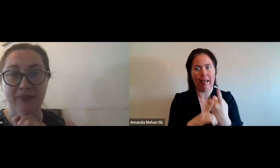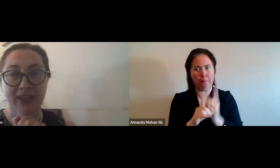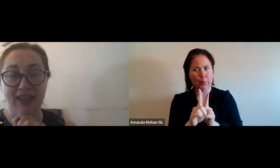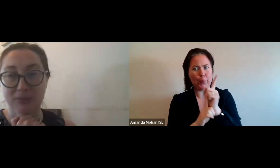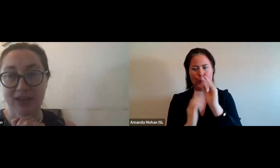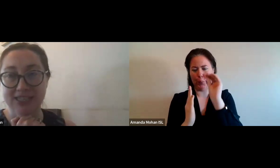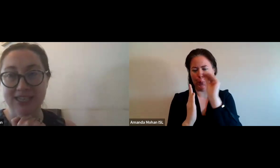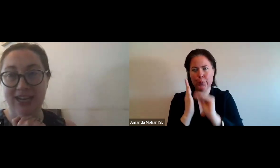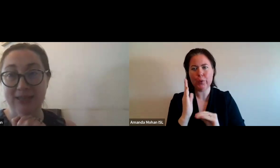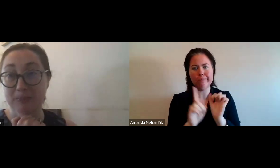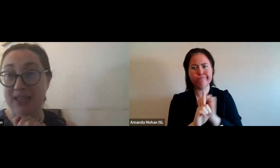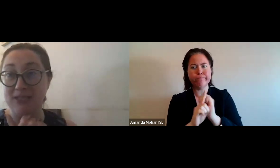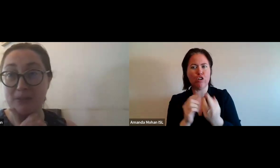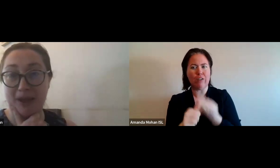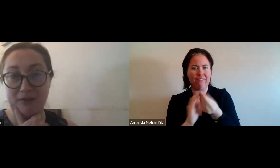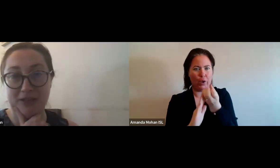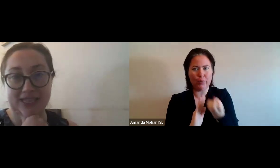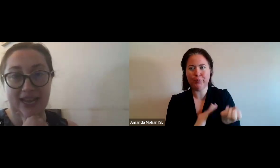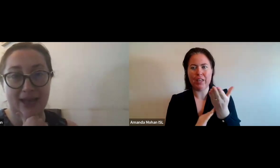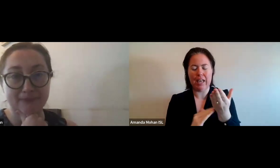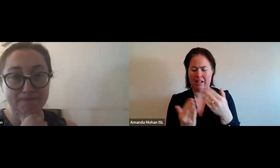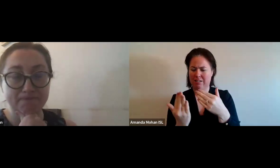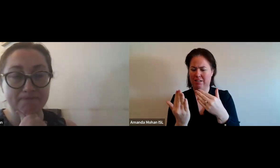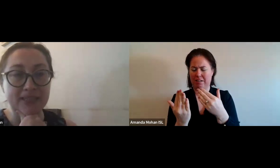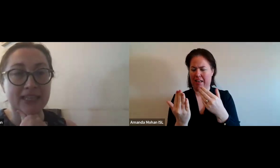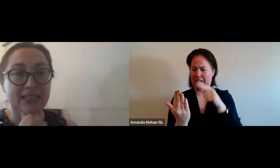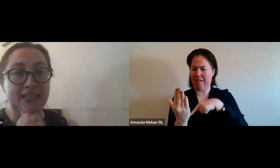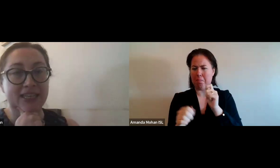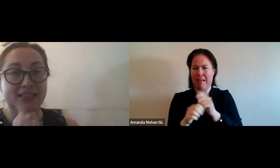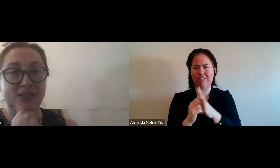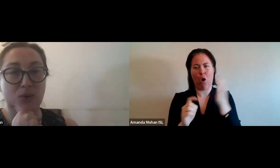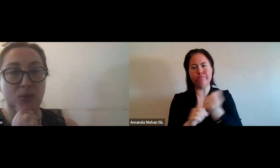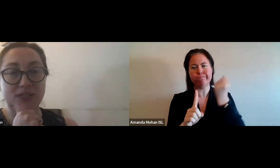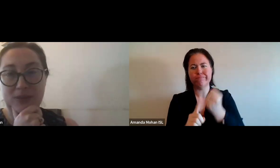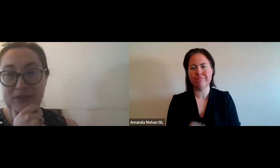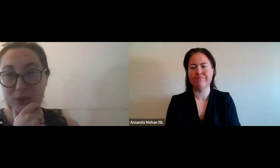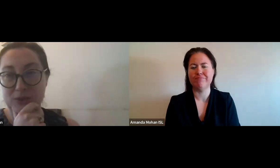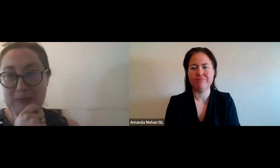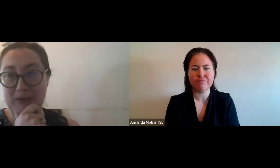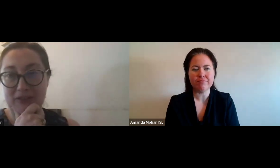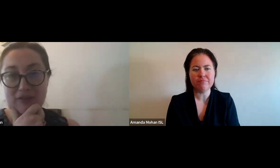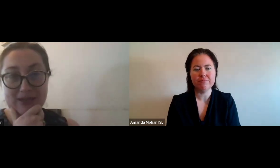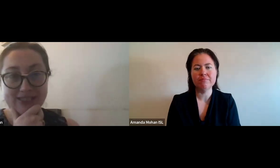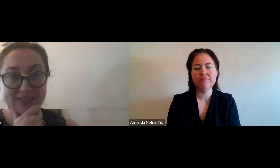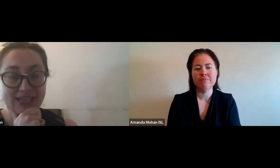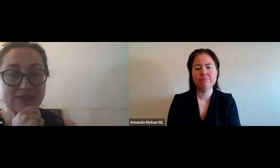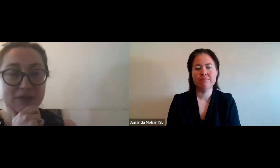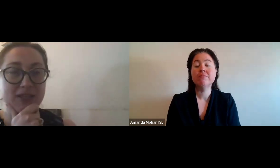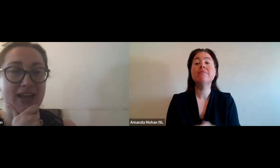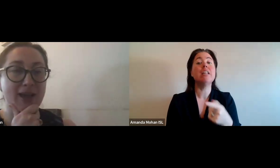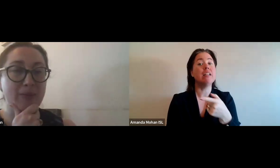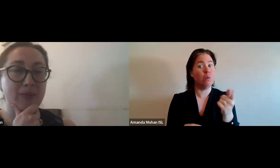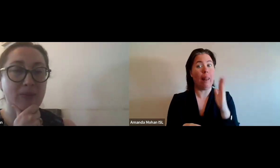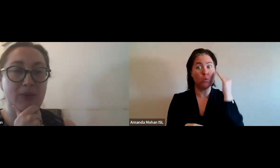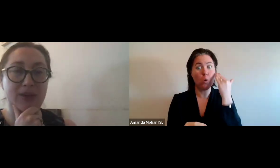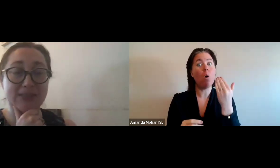to get them ready and make them as impactful as they can. So once we've told people if they've been